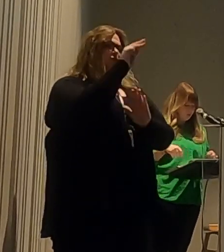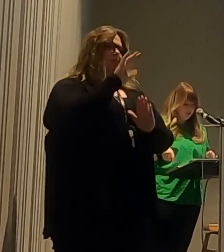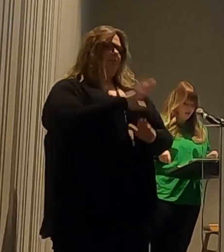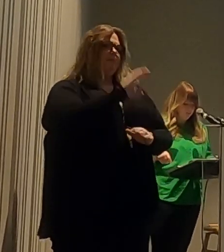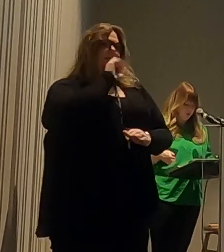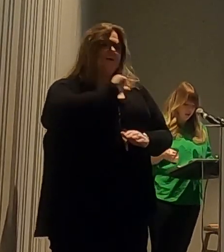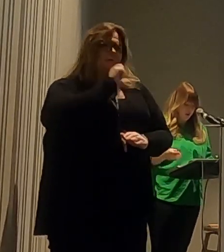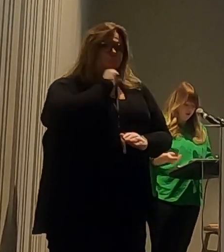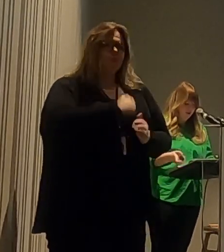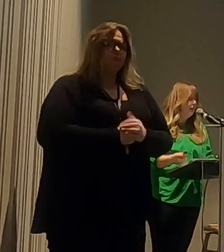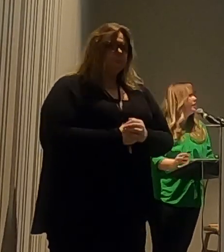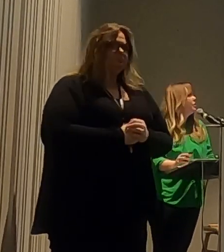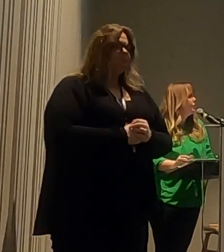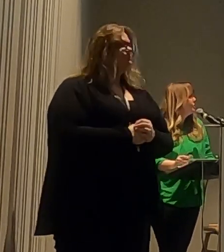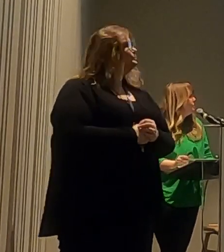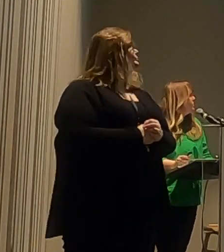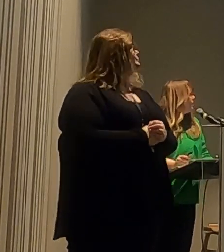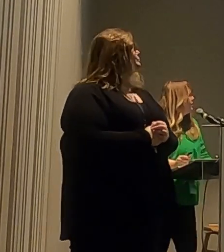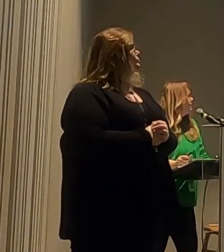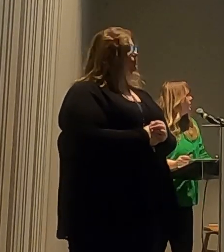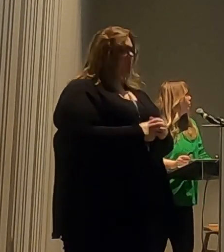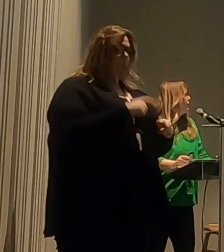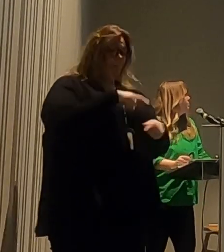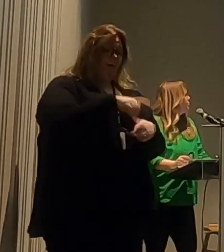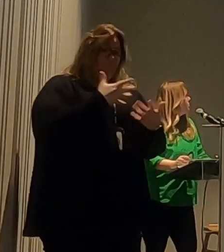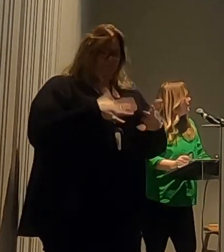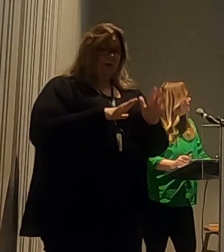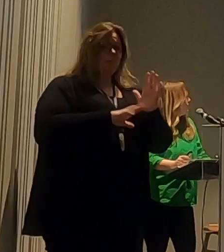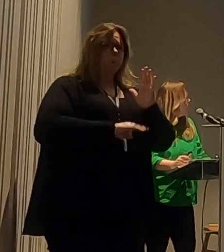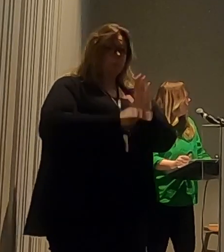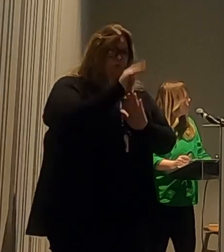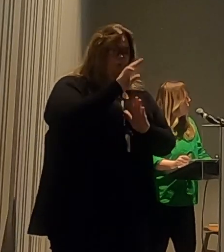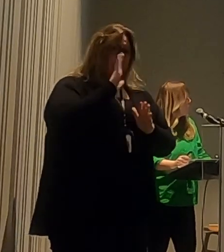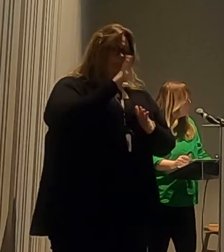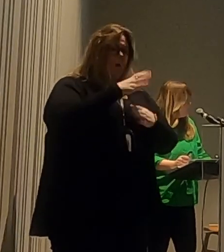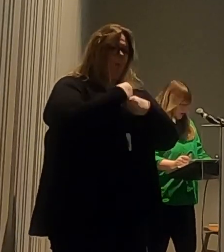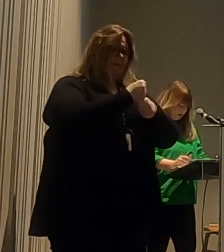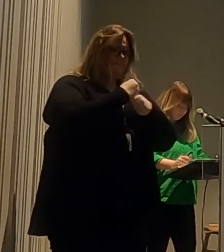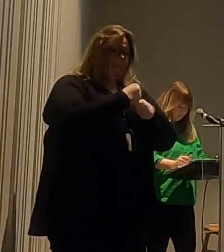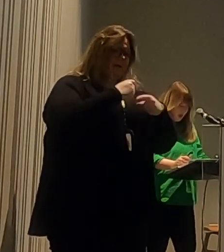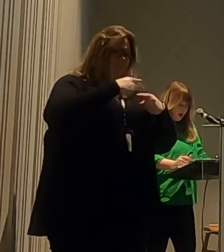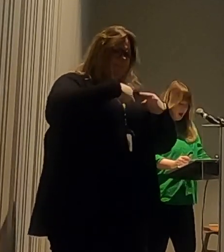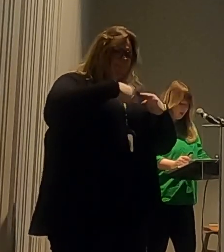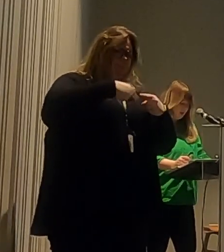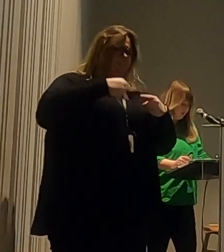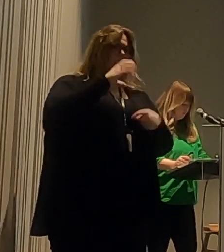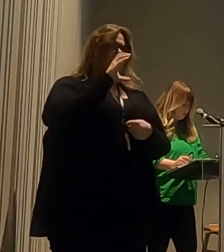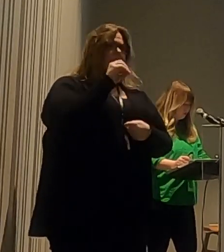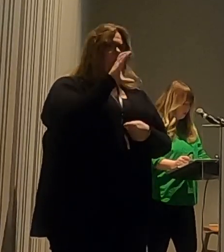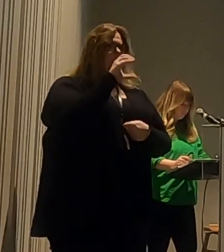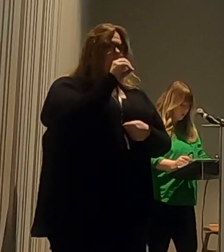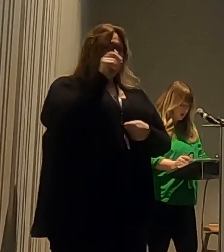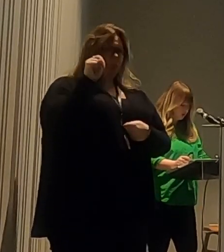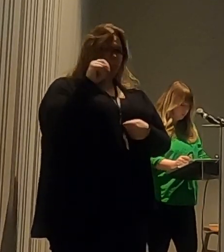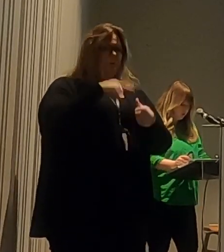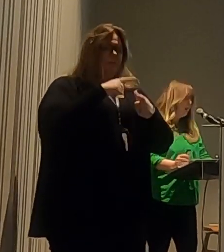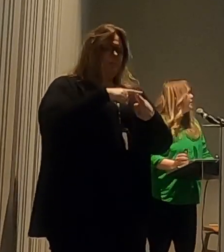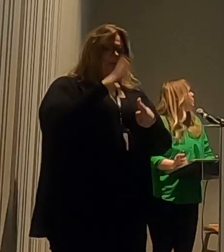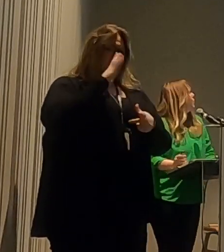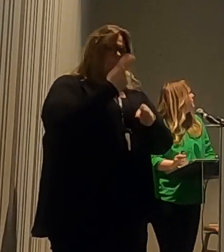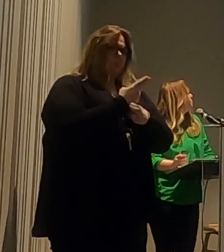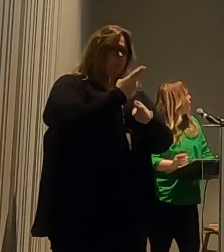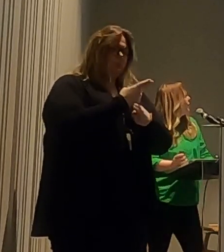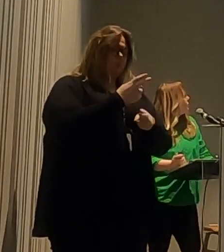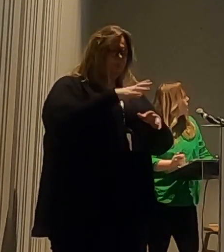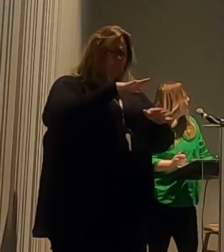And then once they're matured, the cocoons of the silkworms would be soaked in water and then loosened with a brush. And